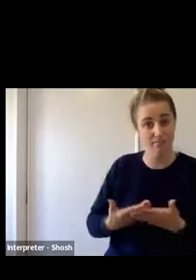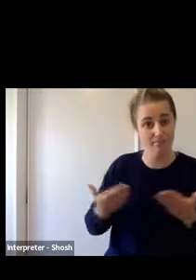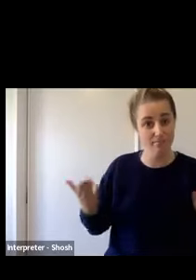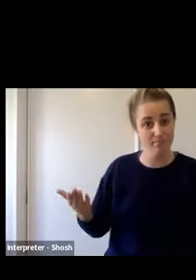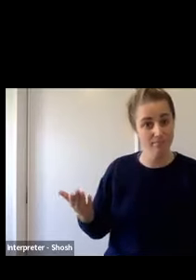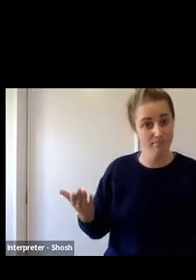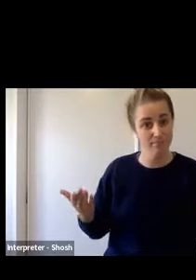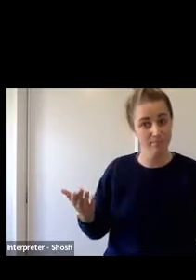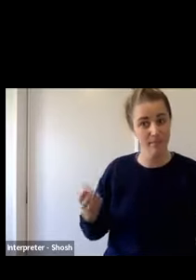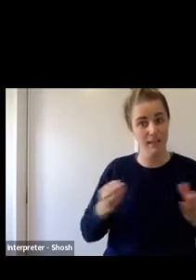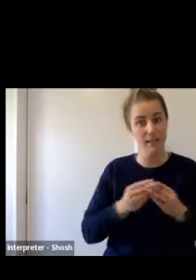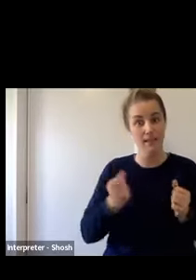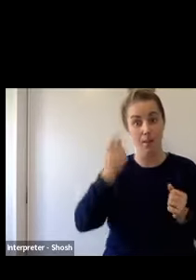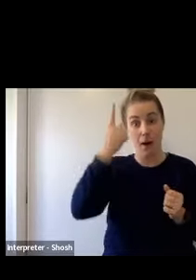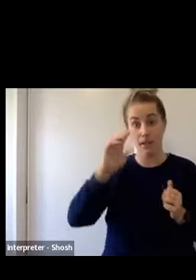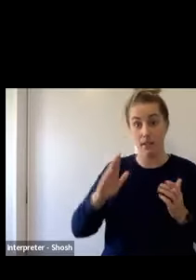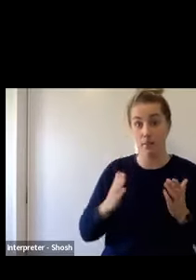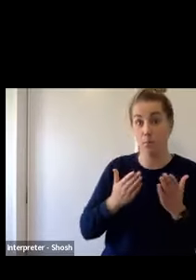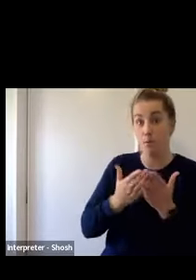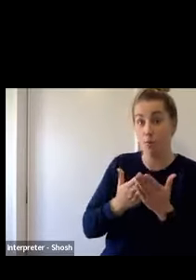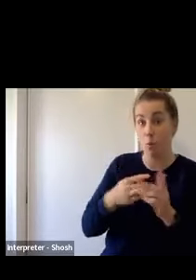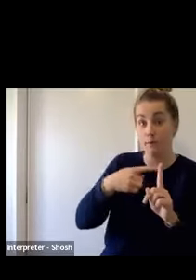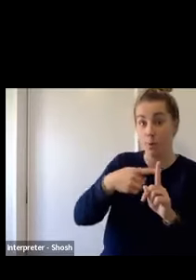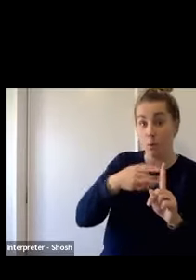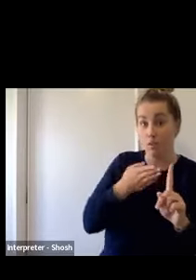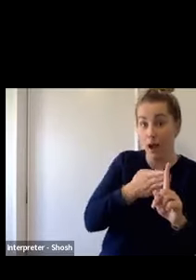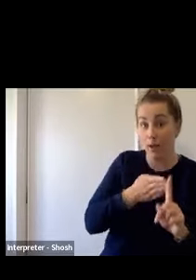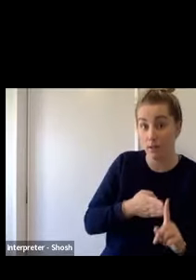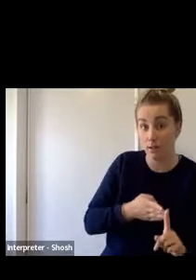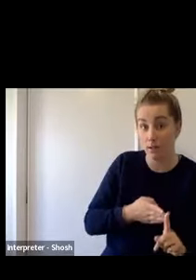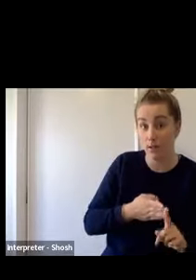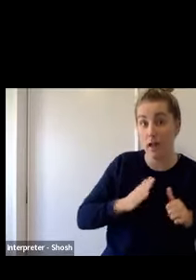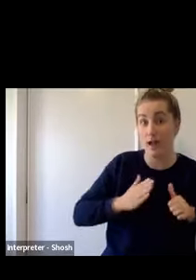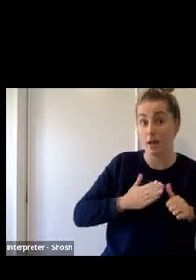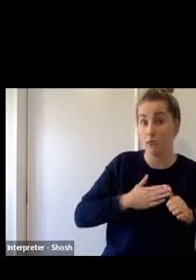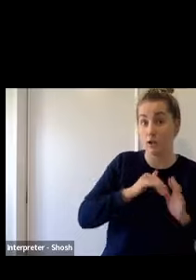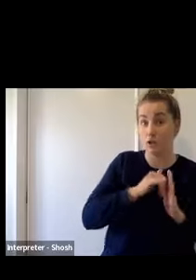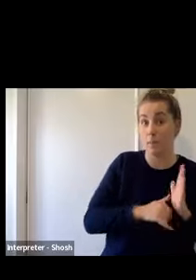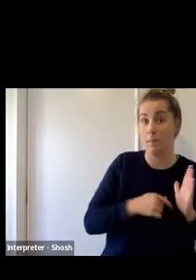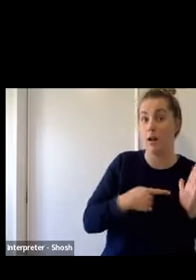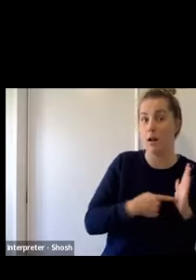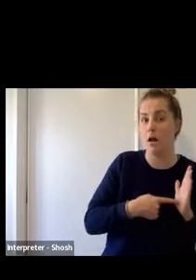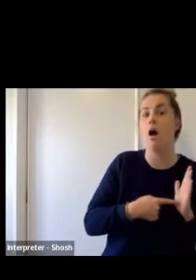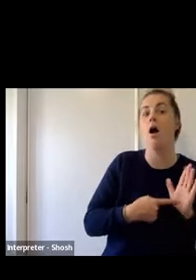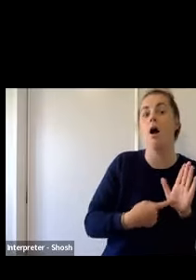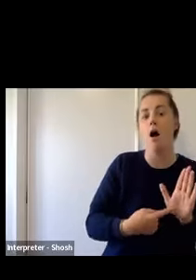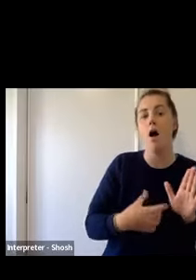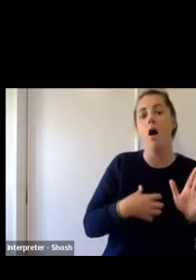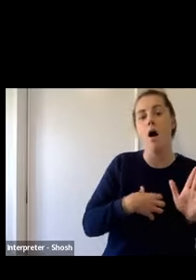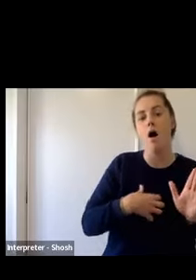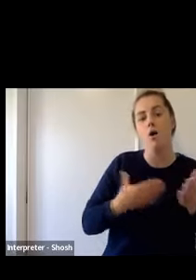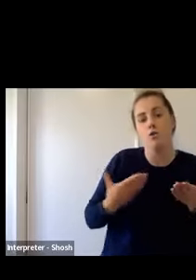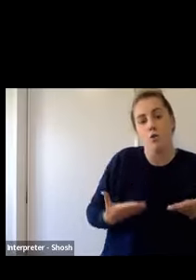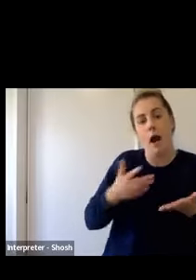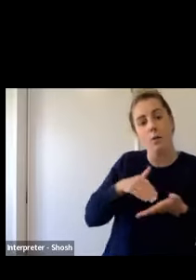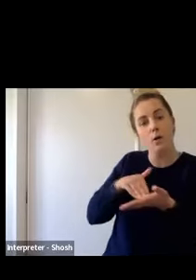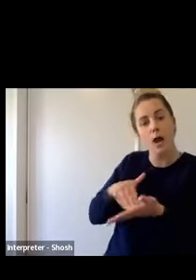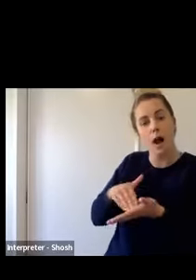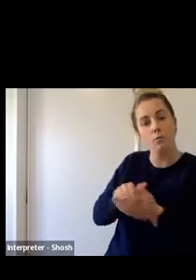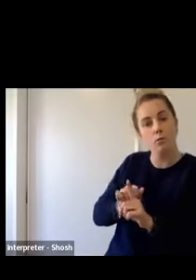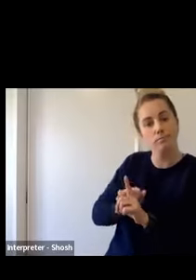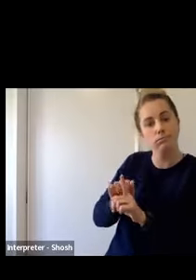If some ideas were put forward for targets in the original bill, then at this point we could help